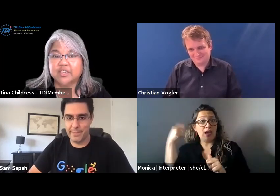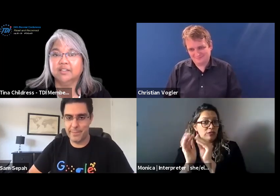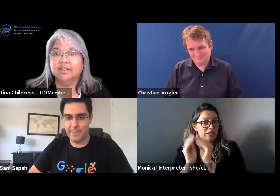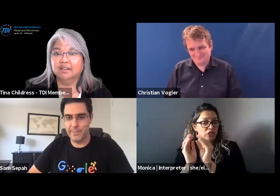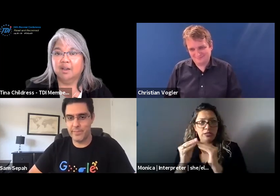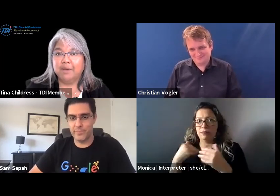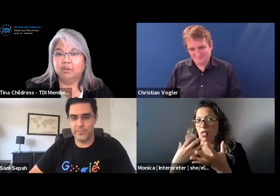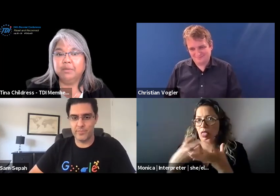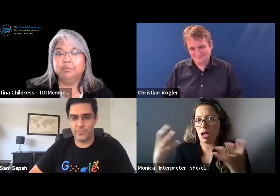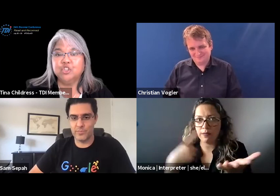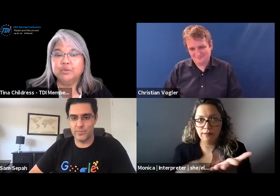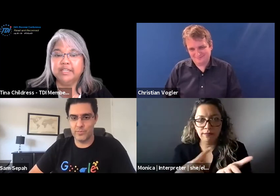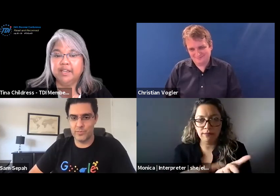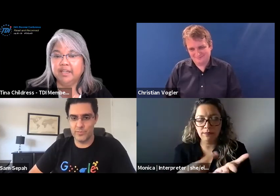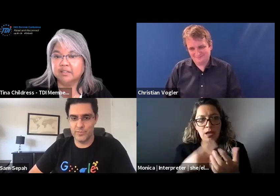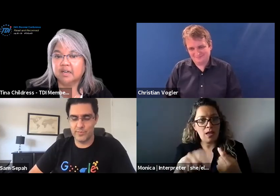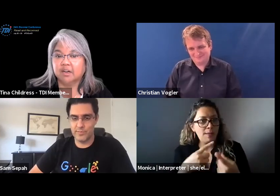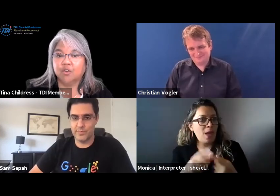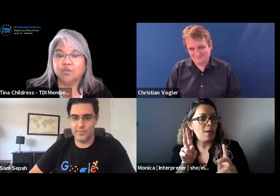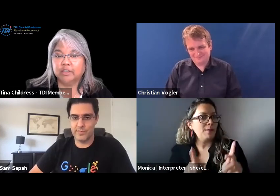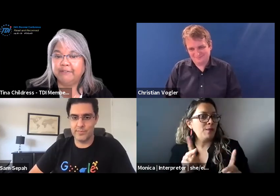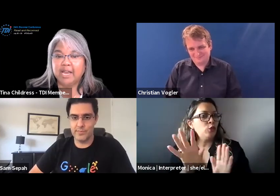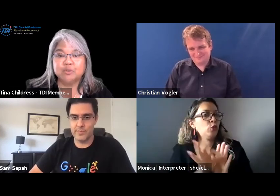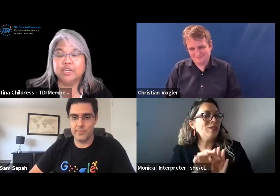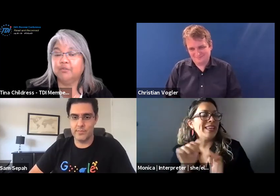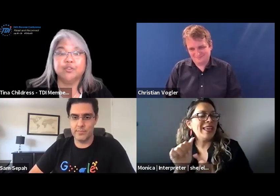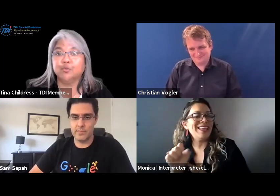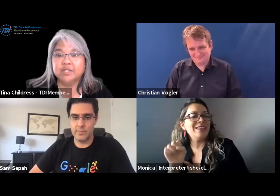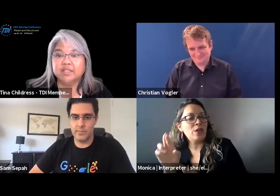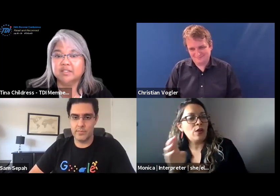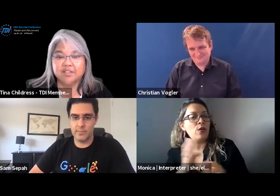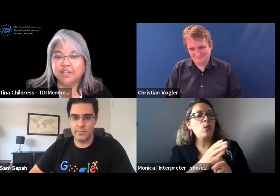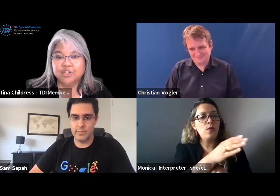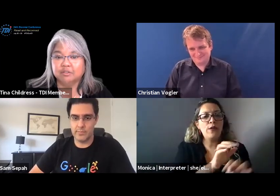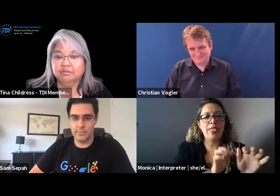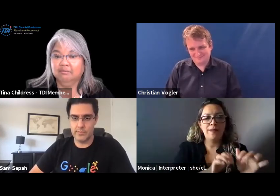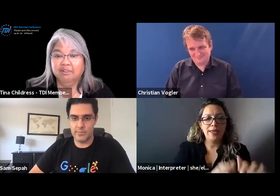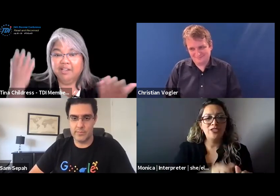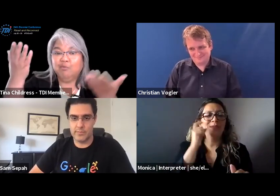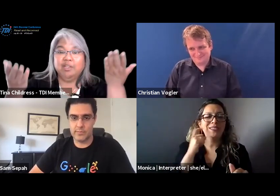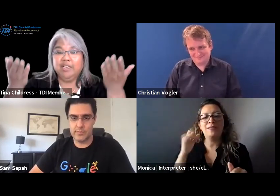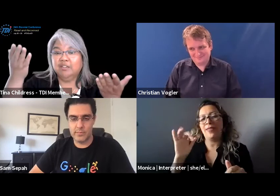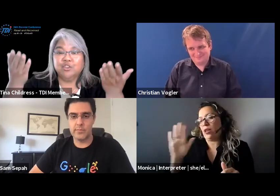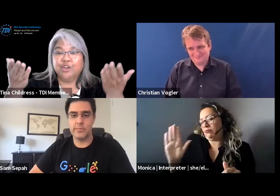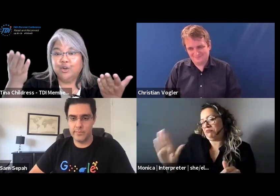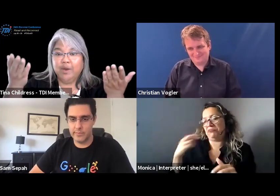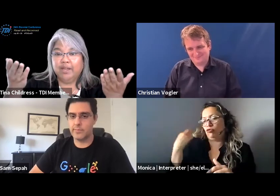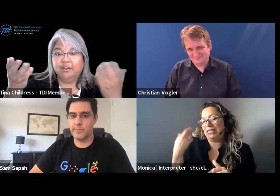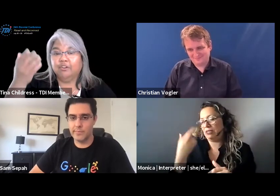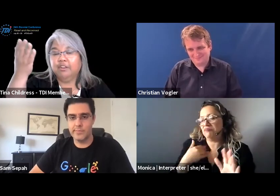discussion about people choosing ASR over live captioning for the reasons that they do. And it really is, you're going to weigh. You're either